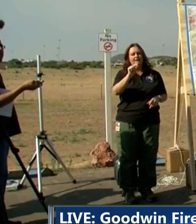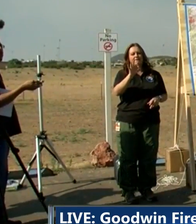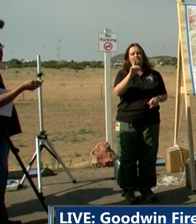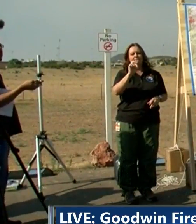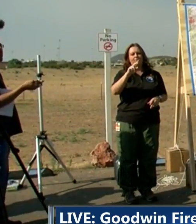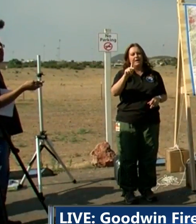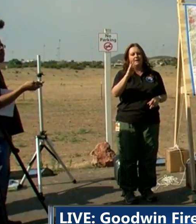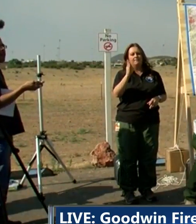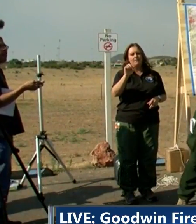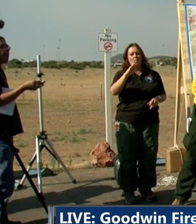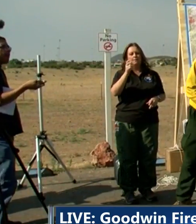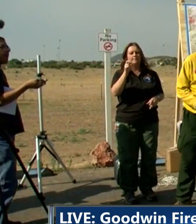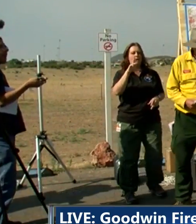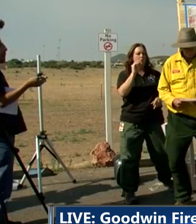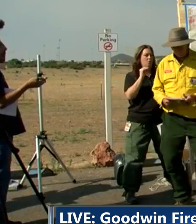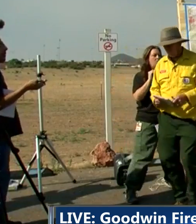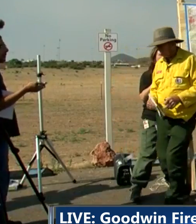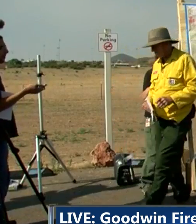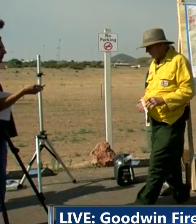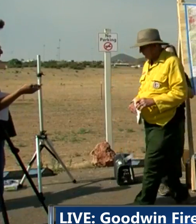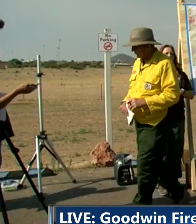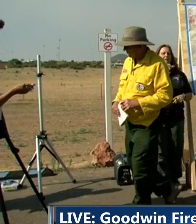Office.